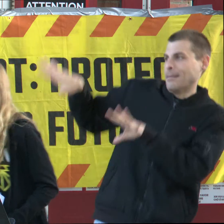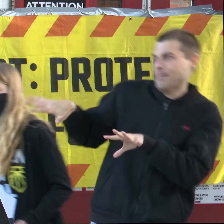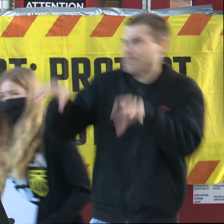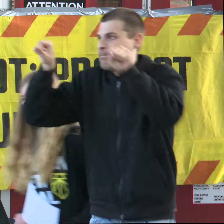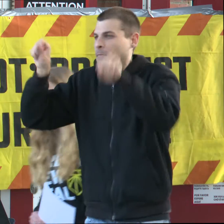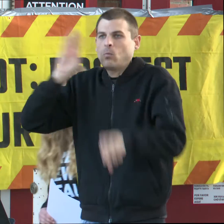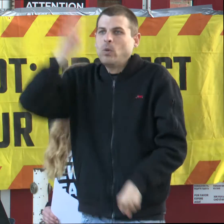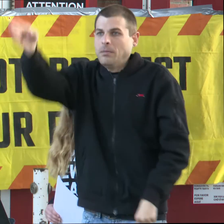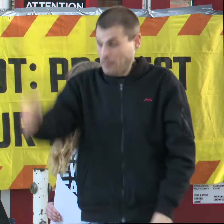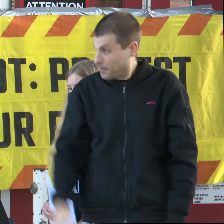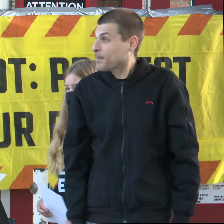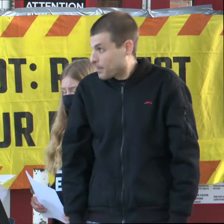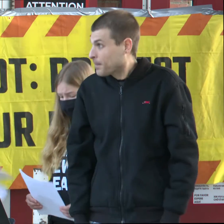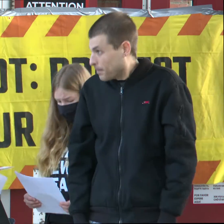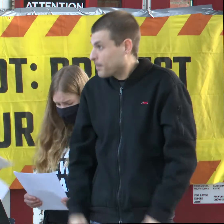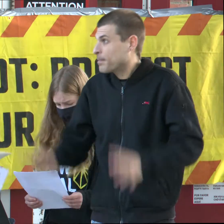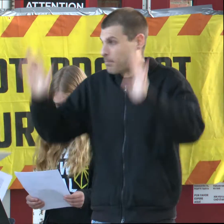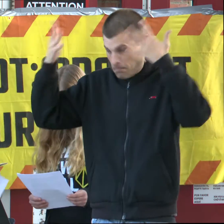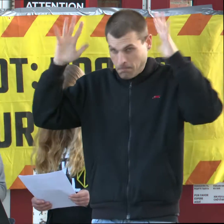are.